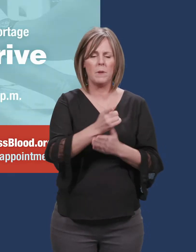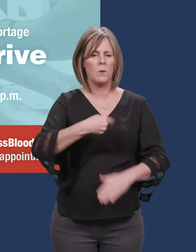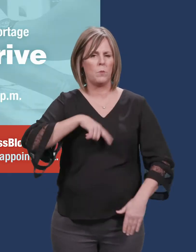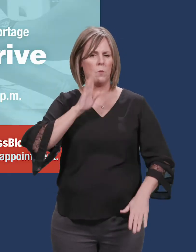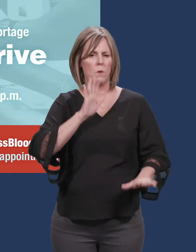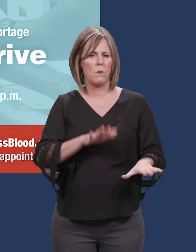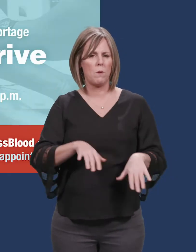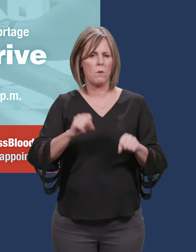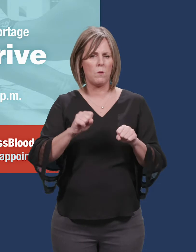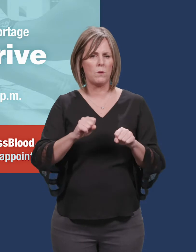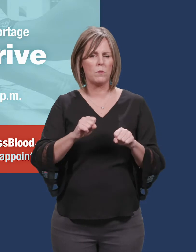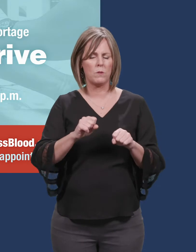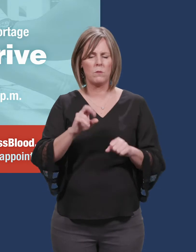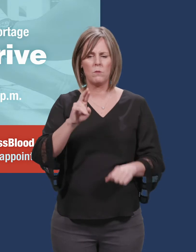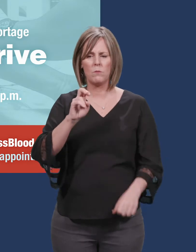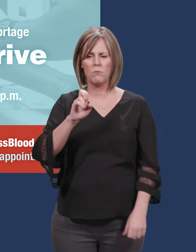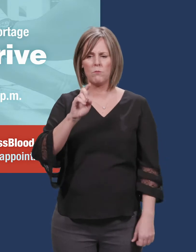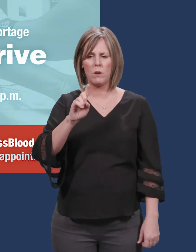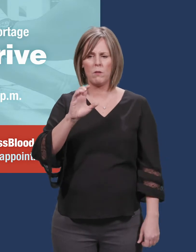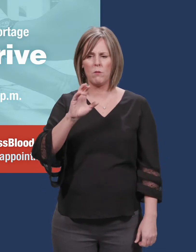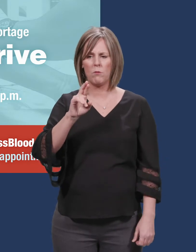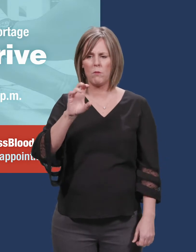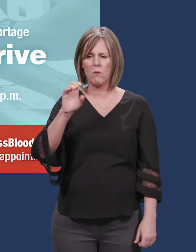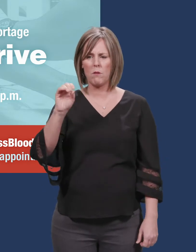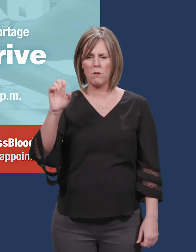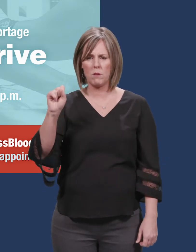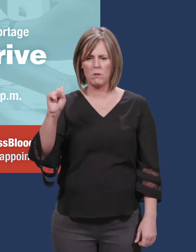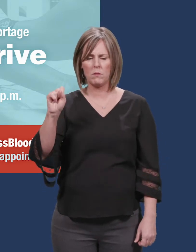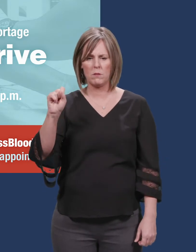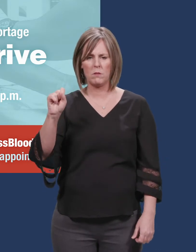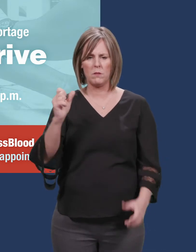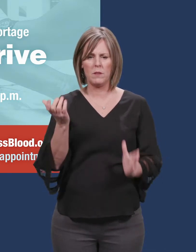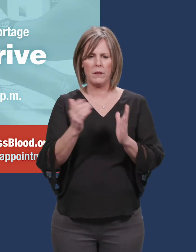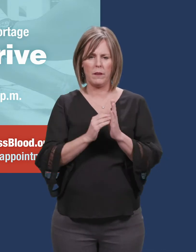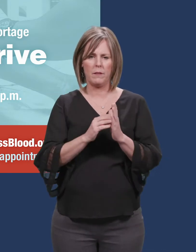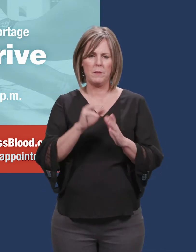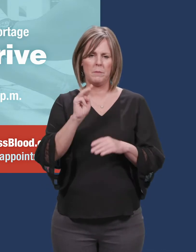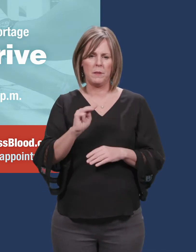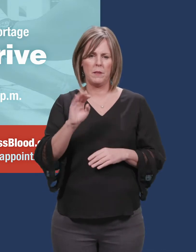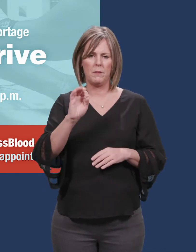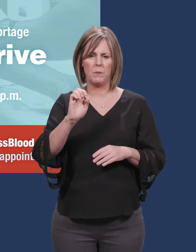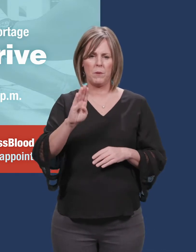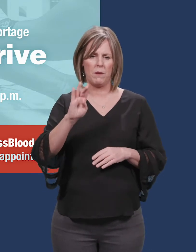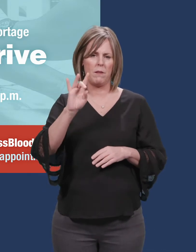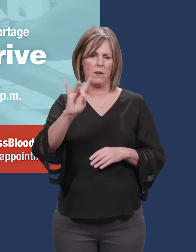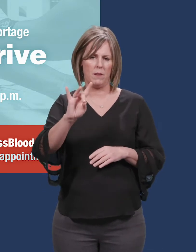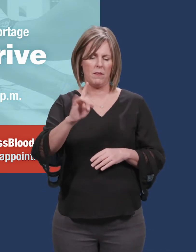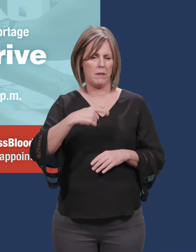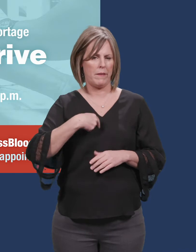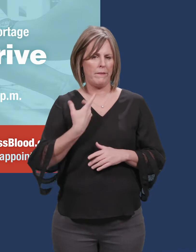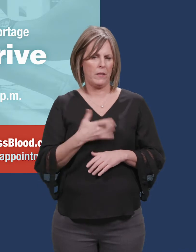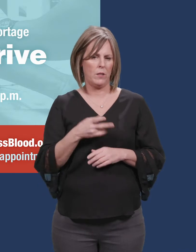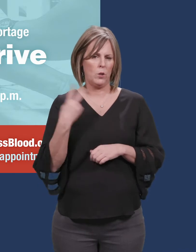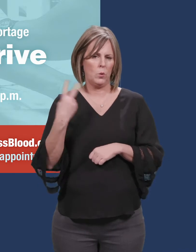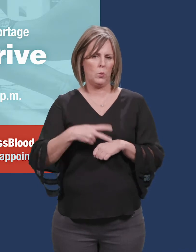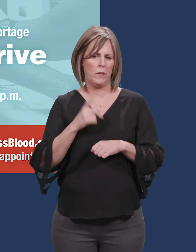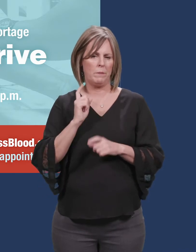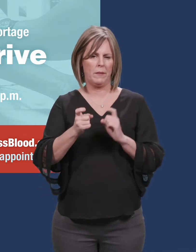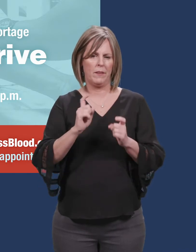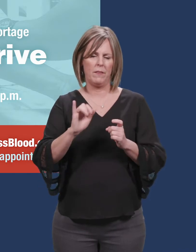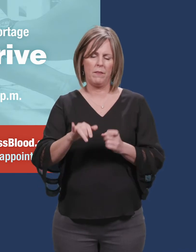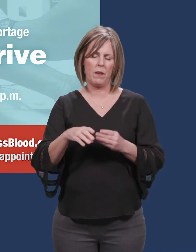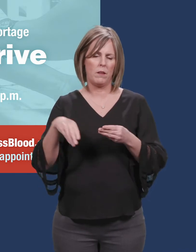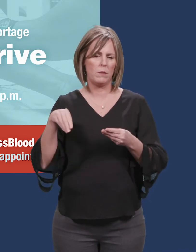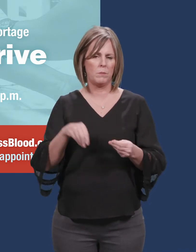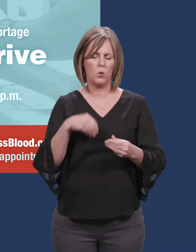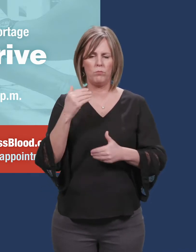Red Cross blood drive on our campus on Monday, February the 8th. I've given in the last two drives here, so I can personally say that it's a really smooth